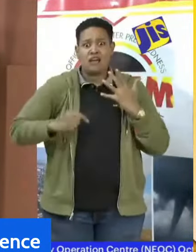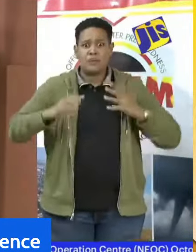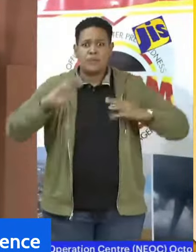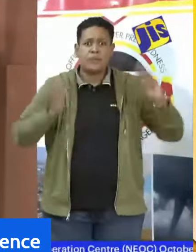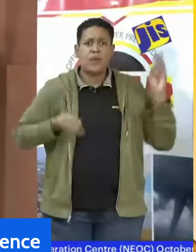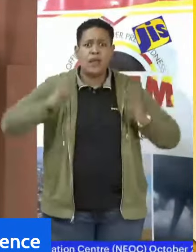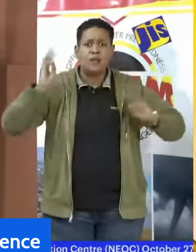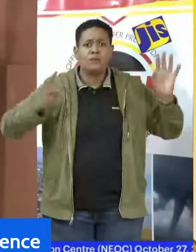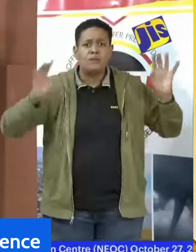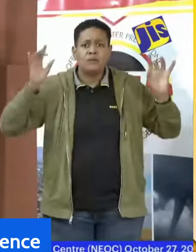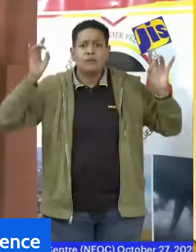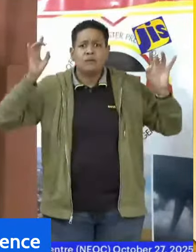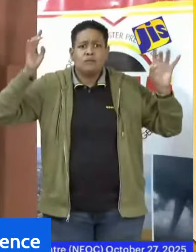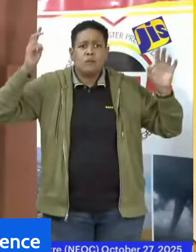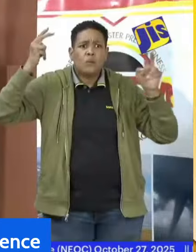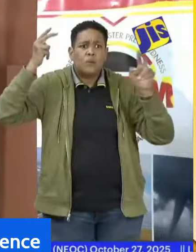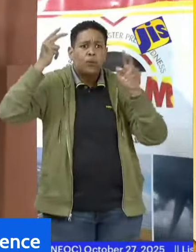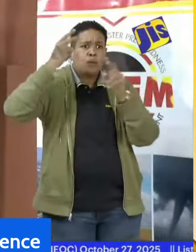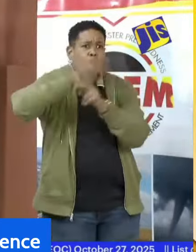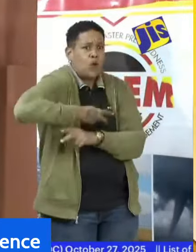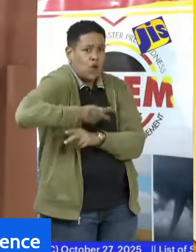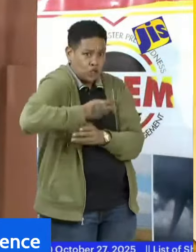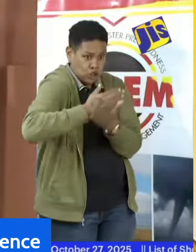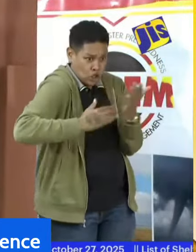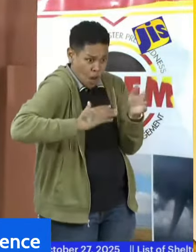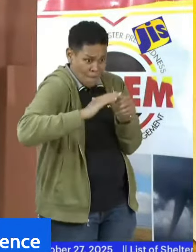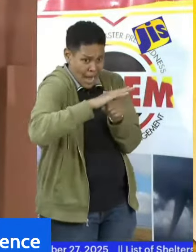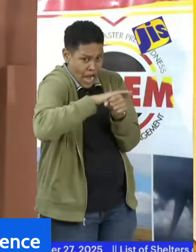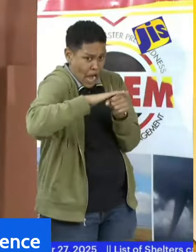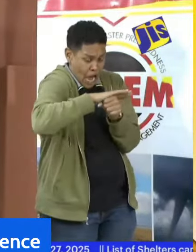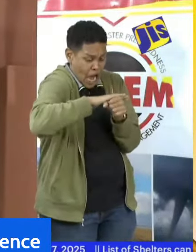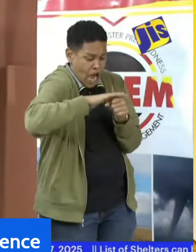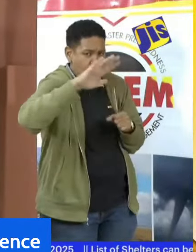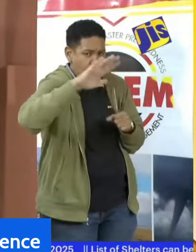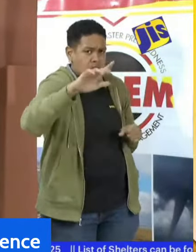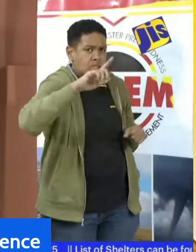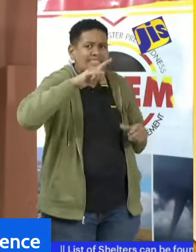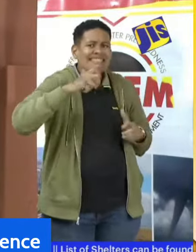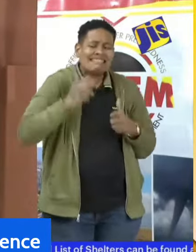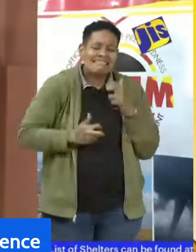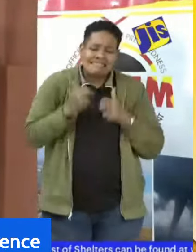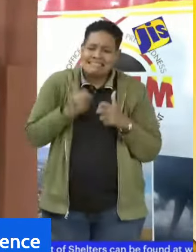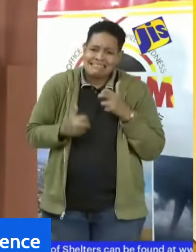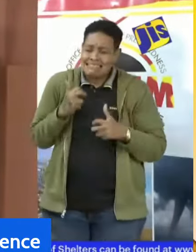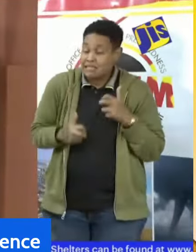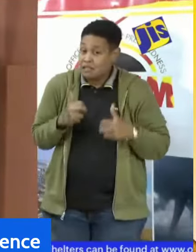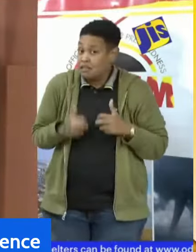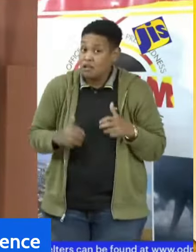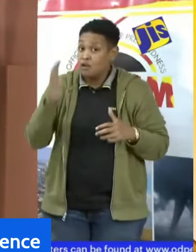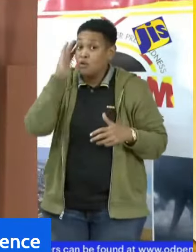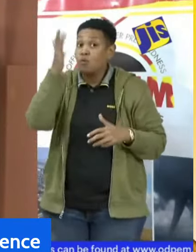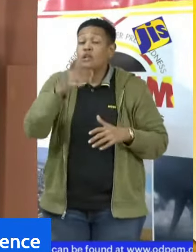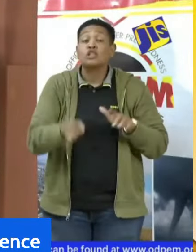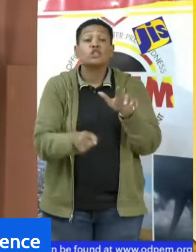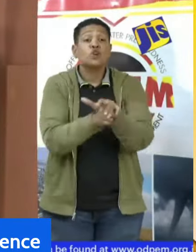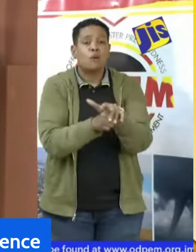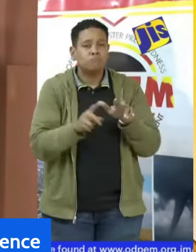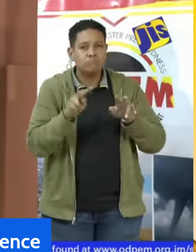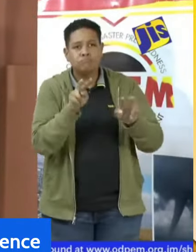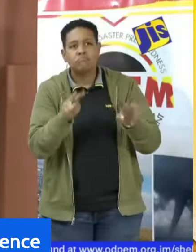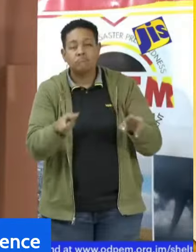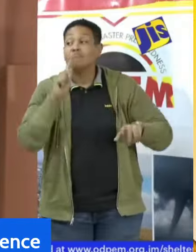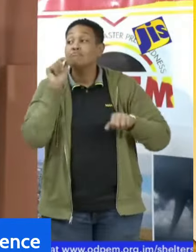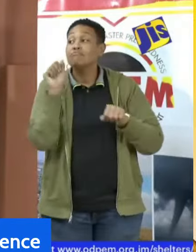to deteriorate in certain areas, the difficulty is going to show